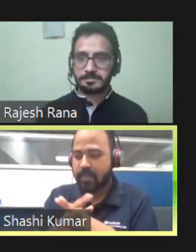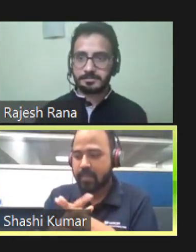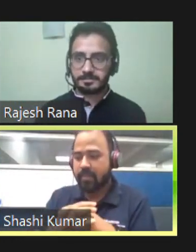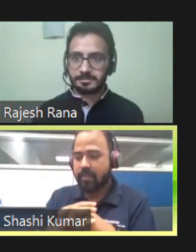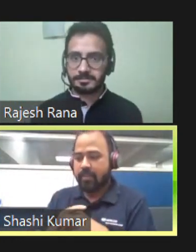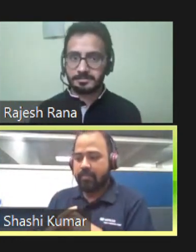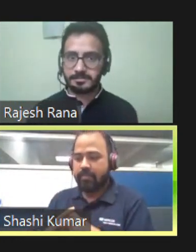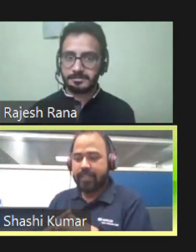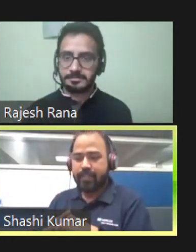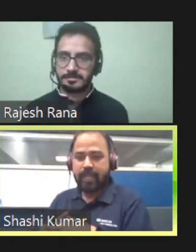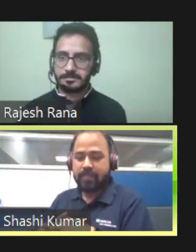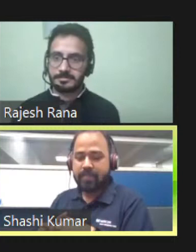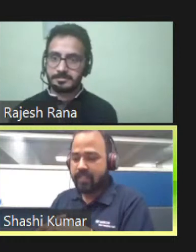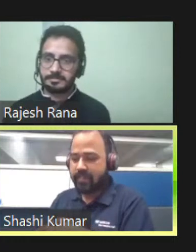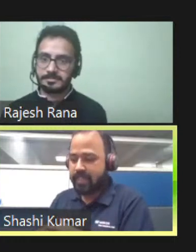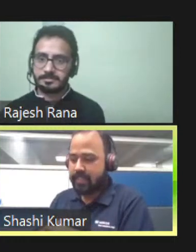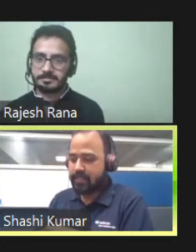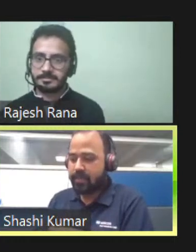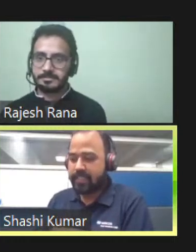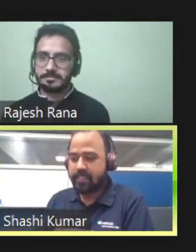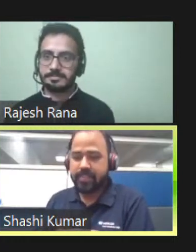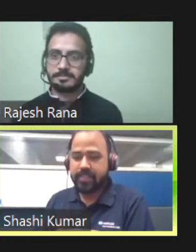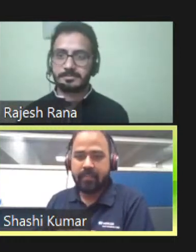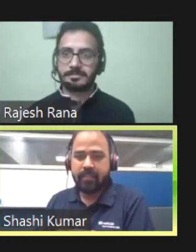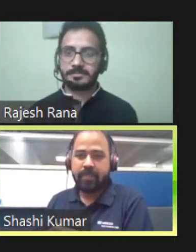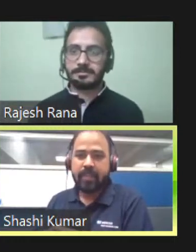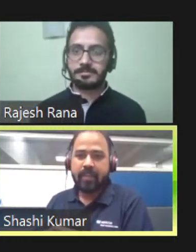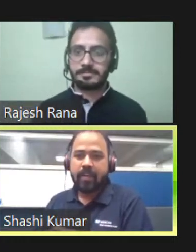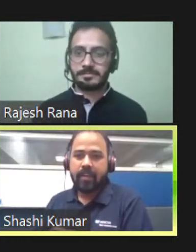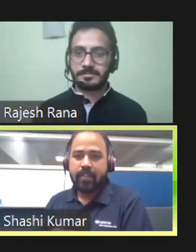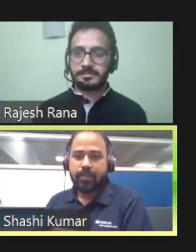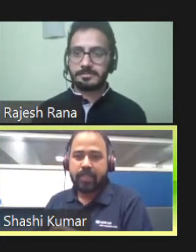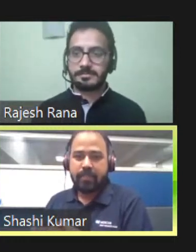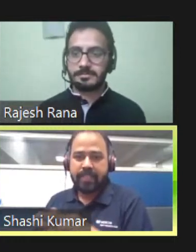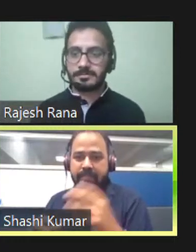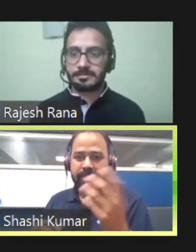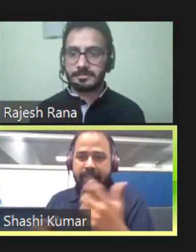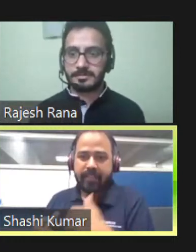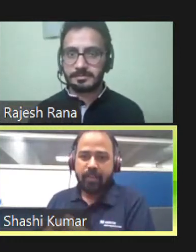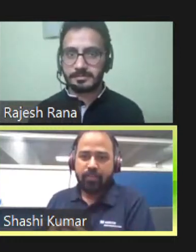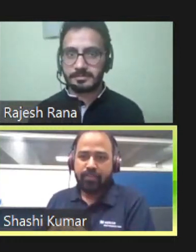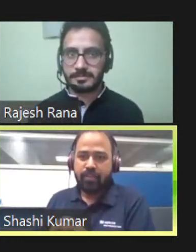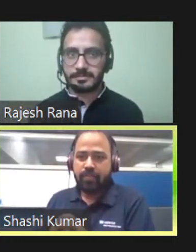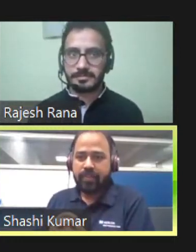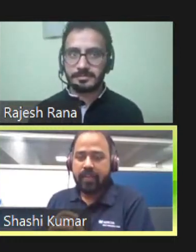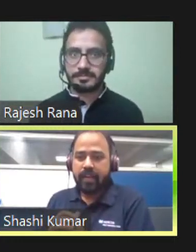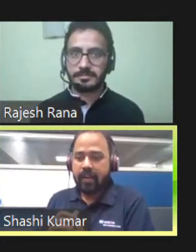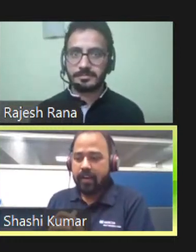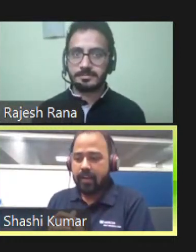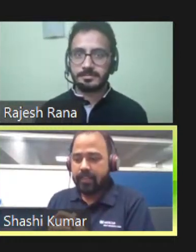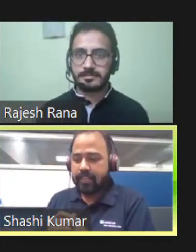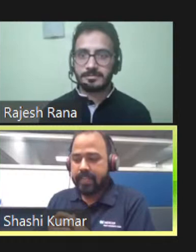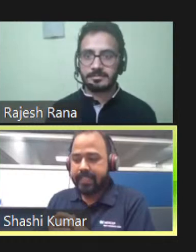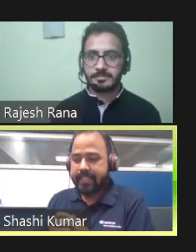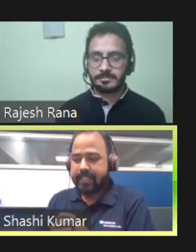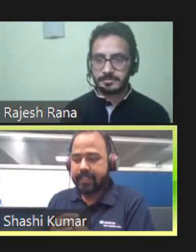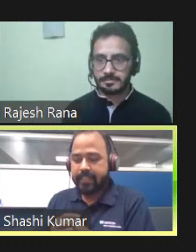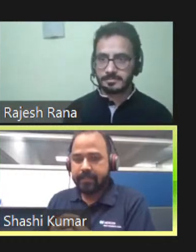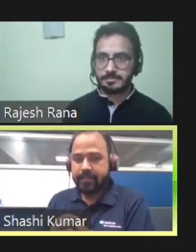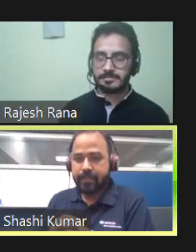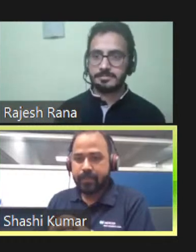be visible, right? So I'm just conveyed your message, Neelam. So Neelam, Misha, we can go forward with